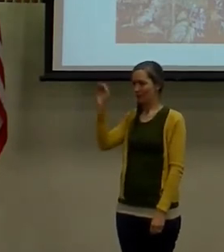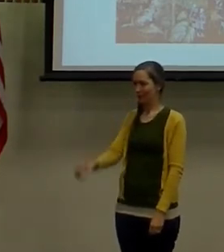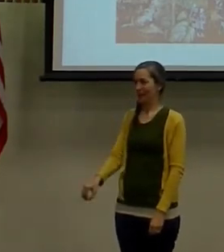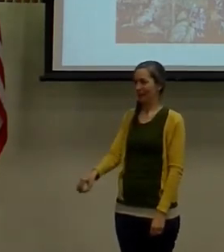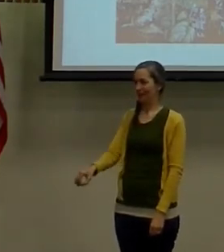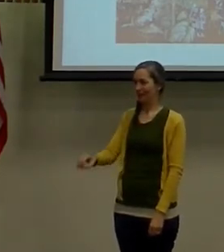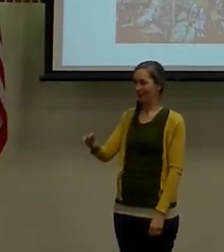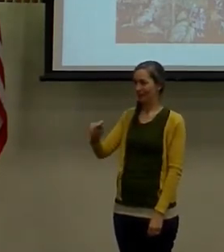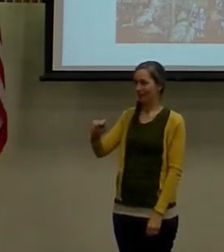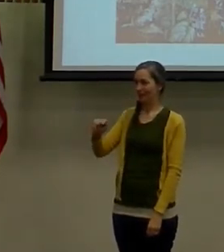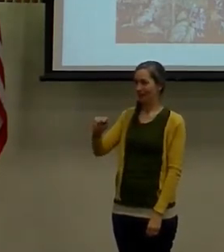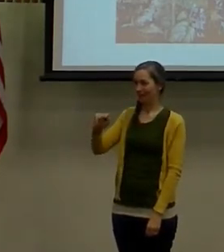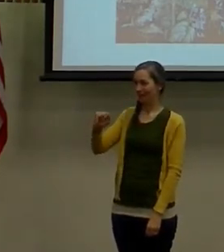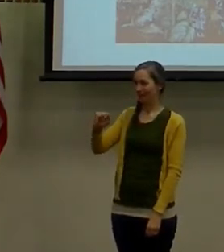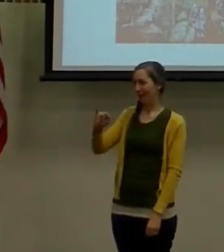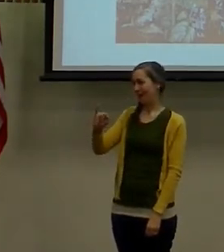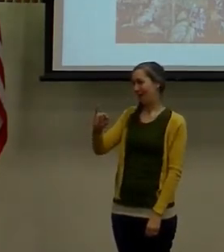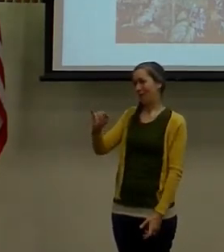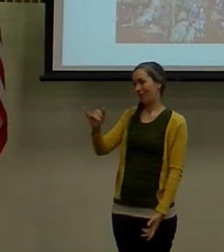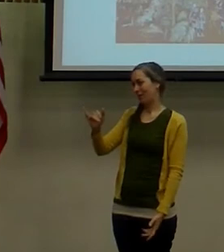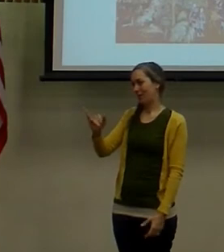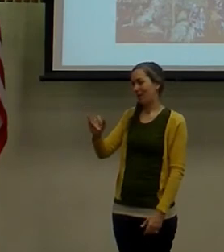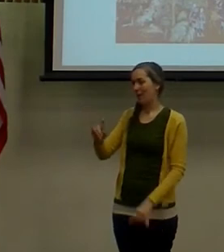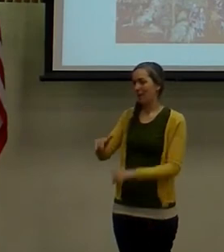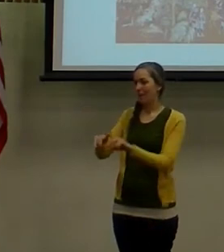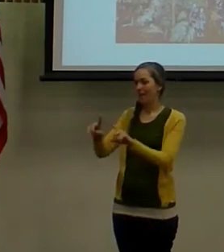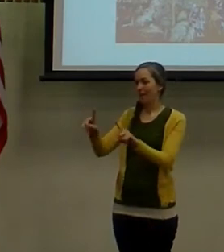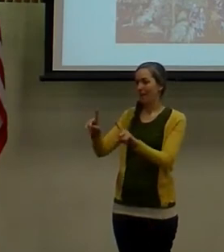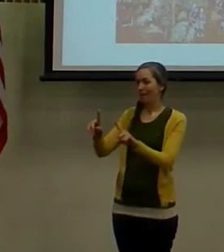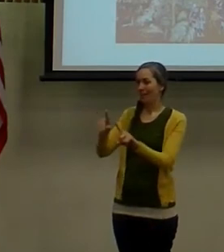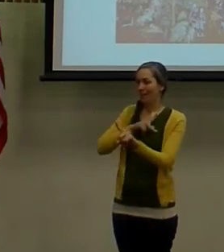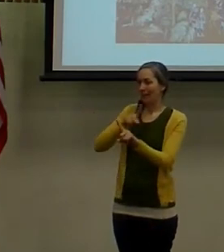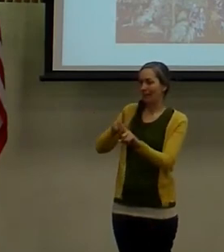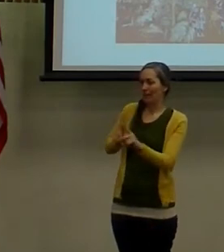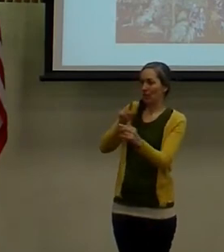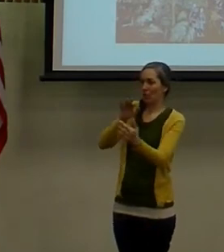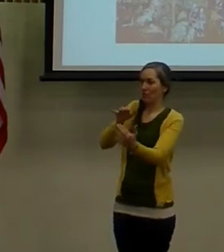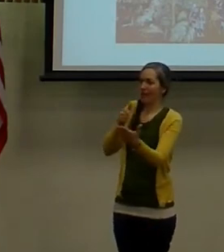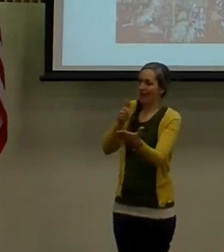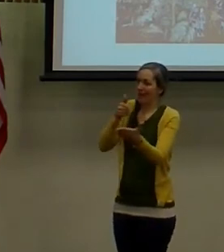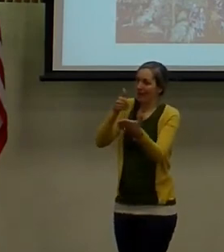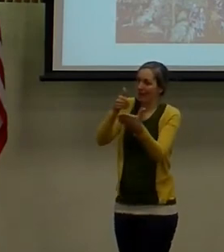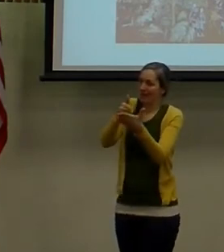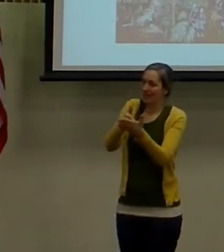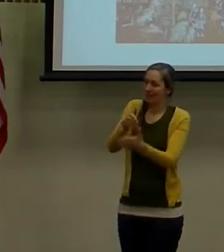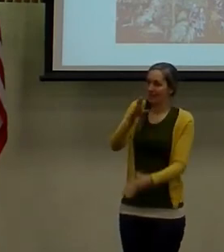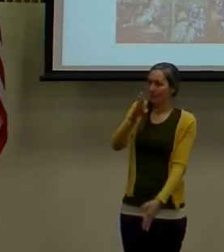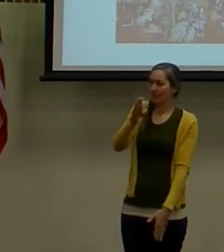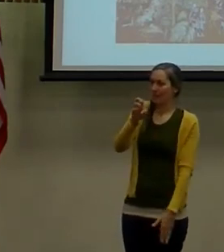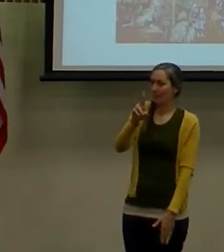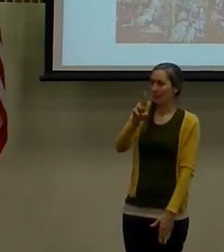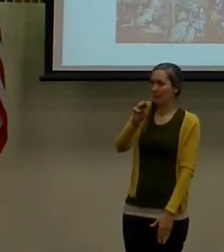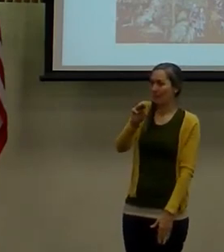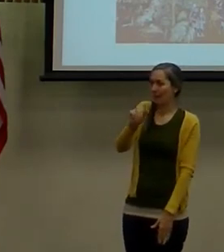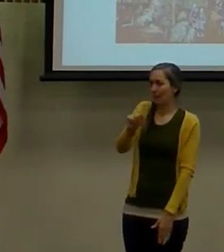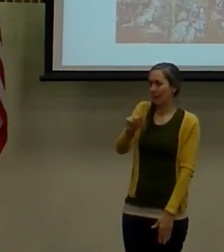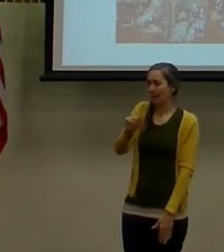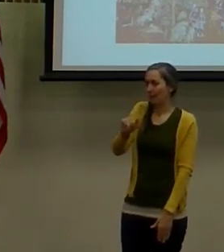But the king who fought against the Burmese that time and restored